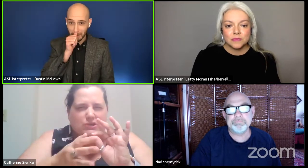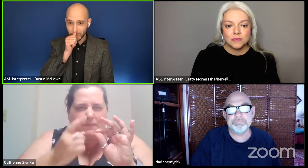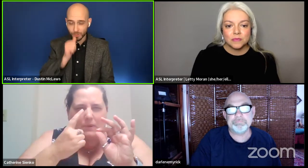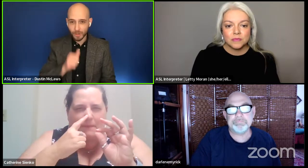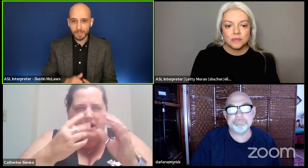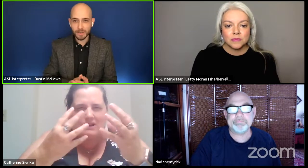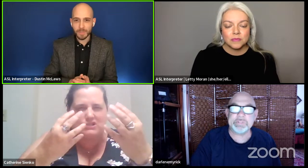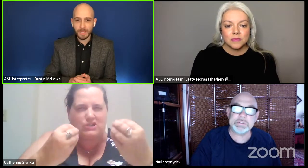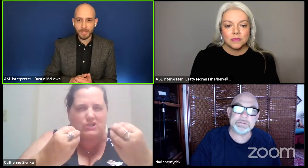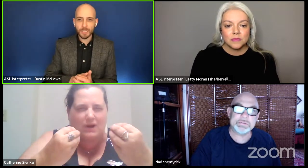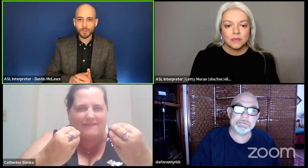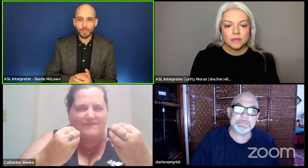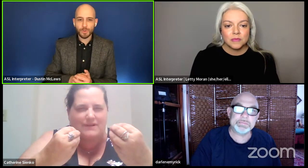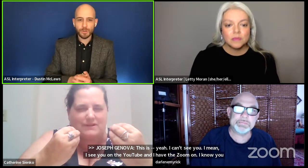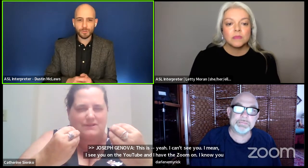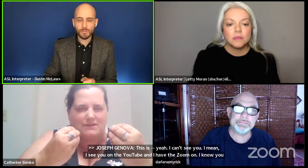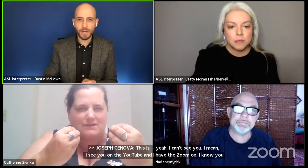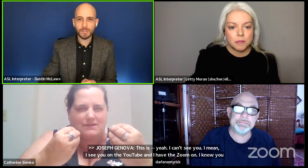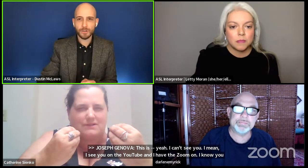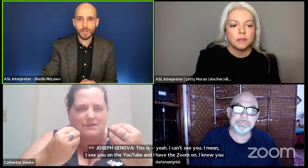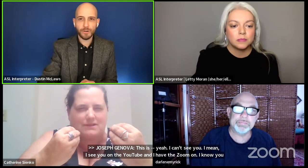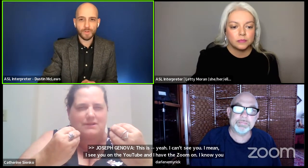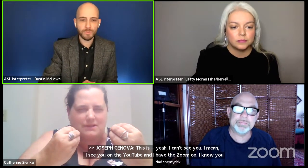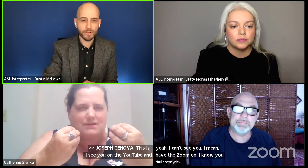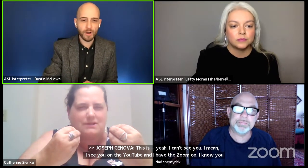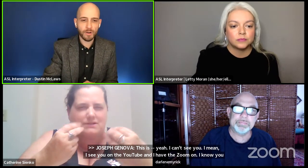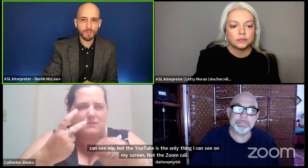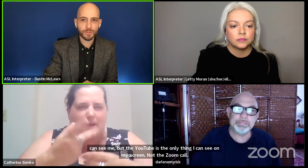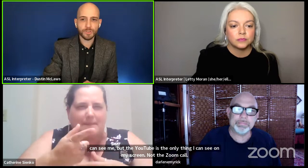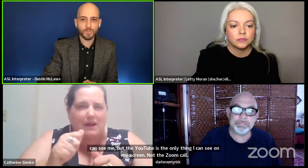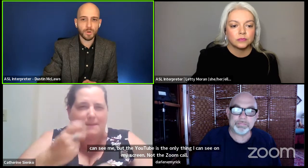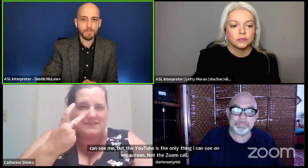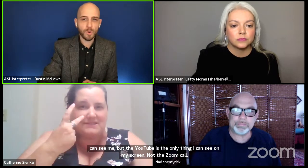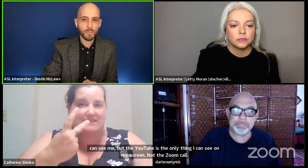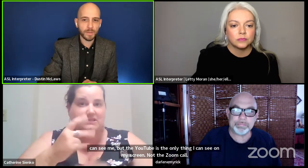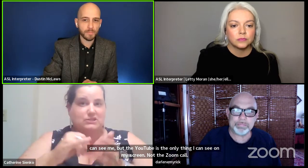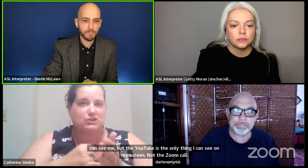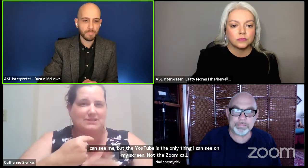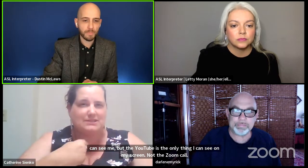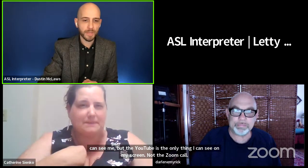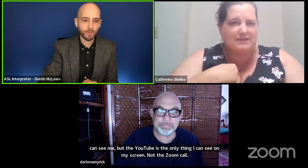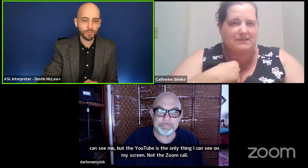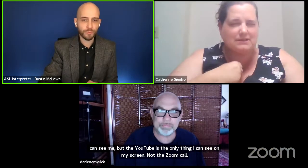Okay, let me try something. Interpreters, do you mind turning your videos off for just 1